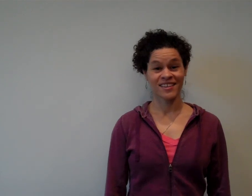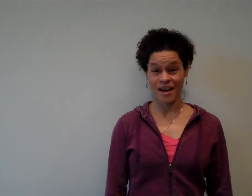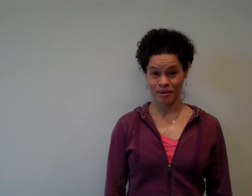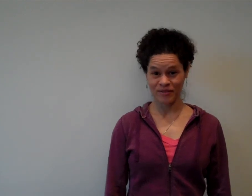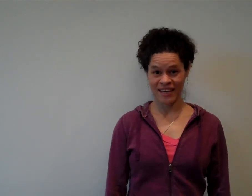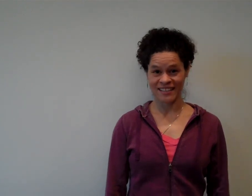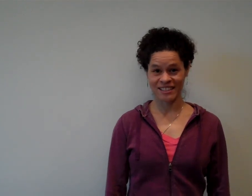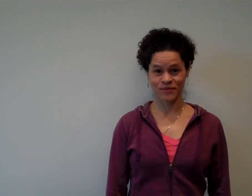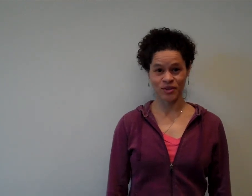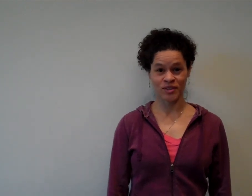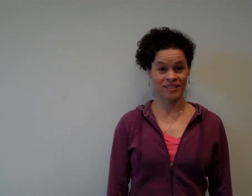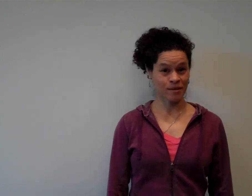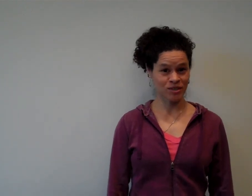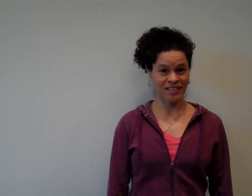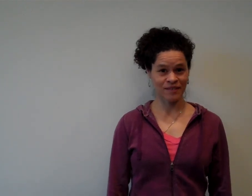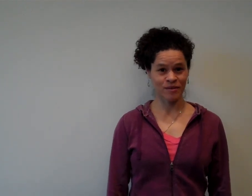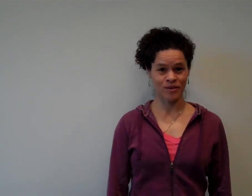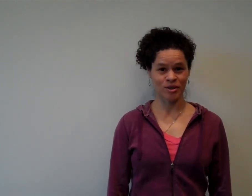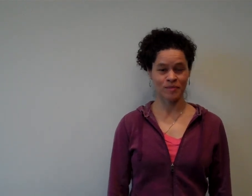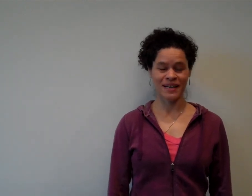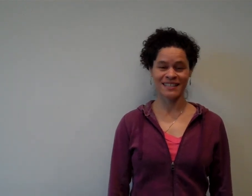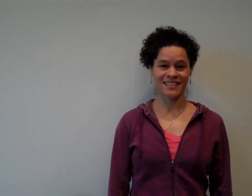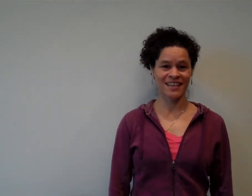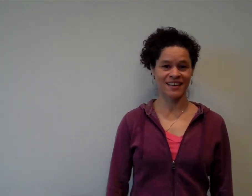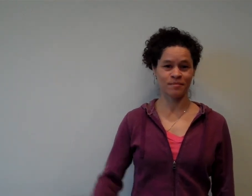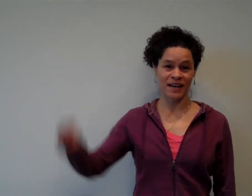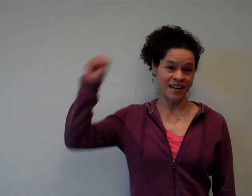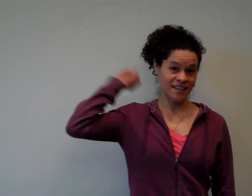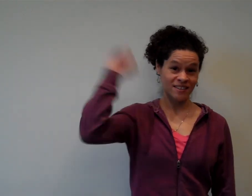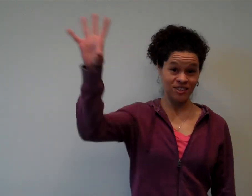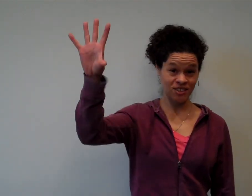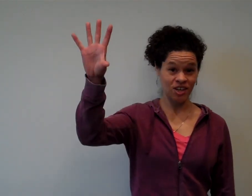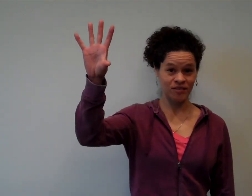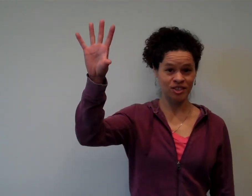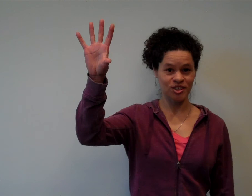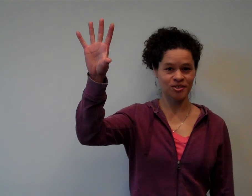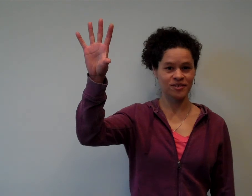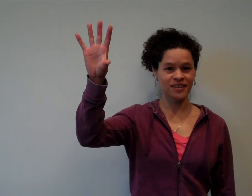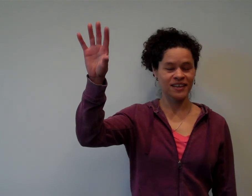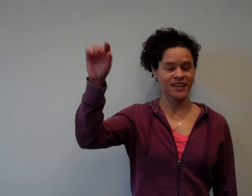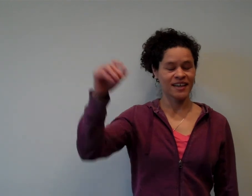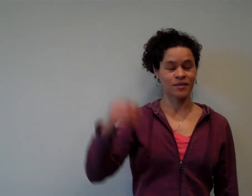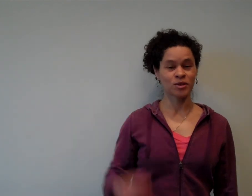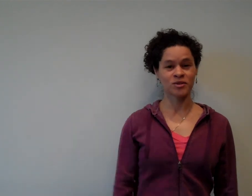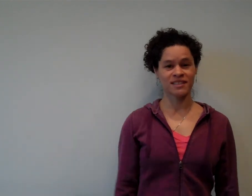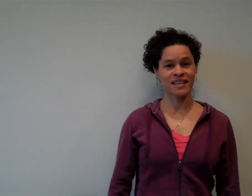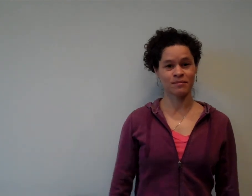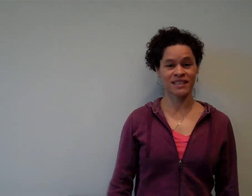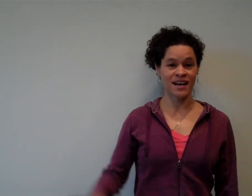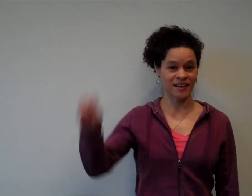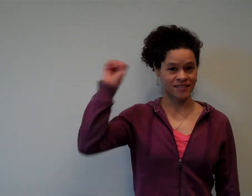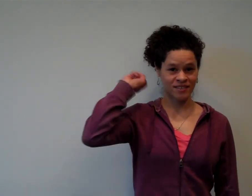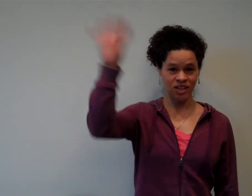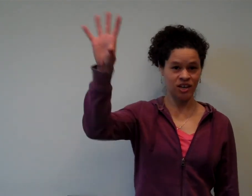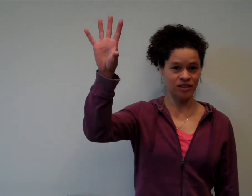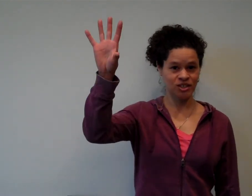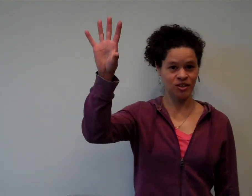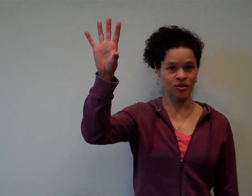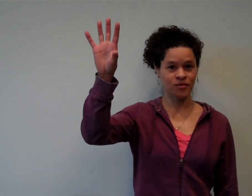The nominative case is for the subject of the verb, and that's indicated by star of the show. And we'll use the same sign, star of the show, for